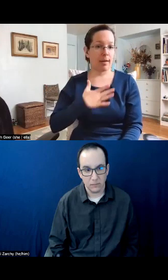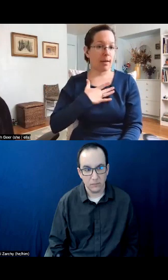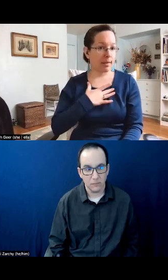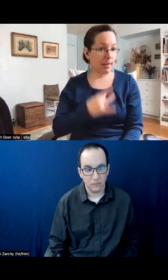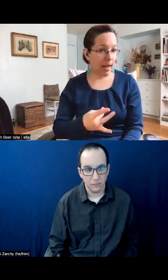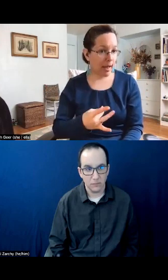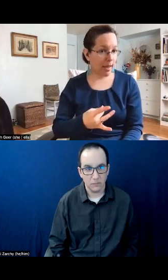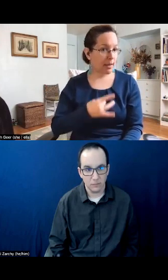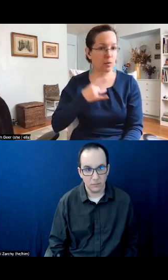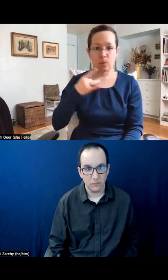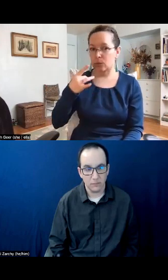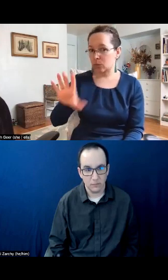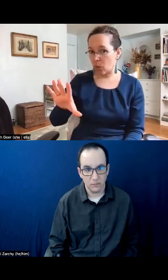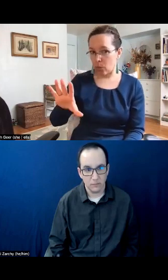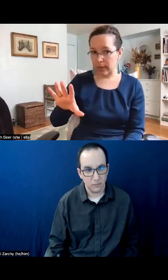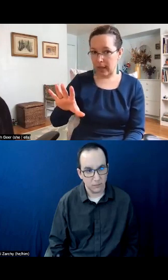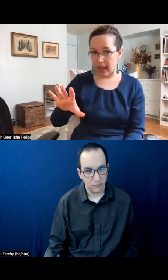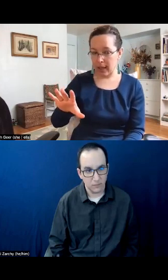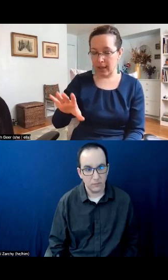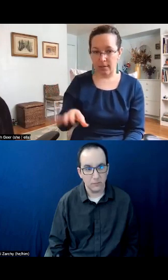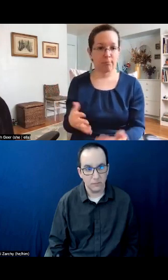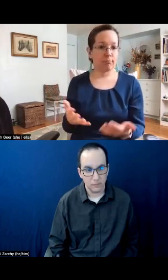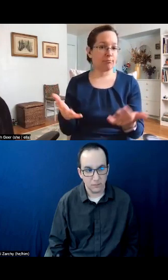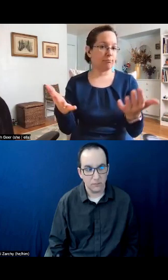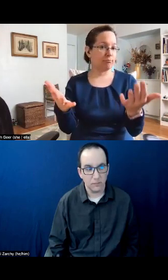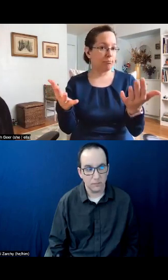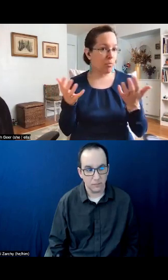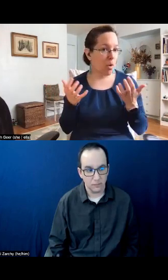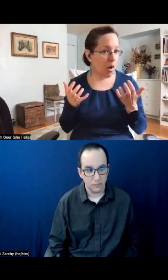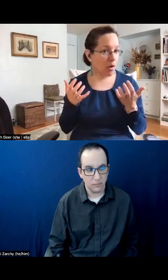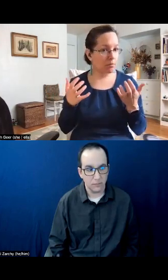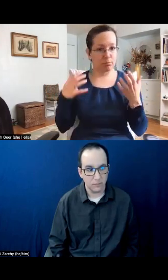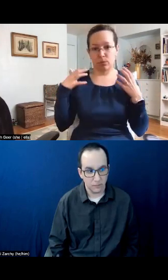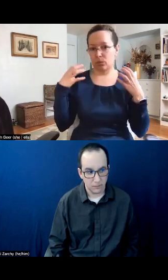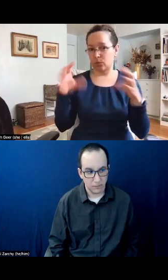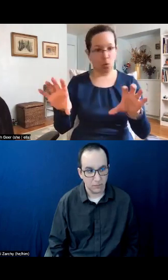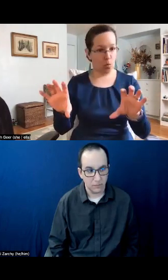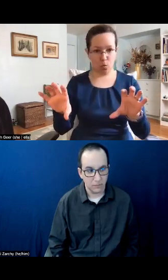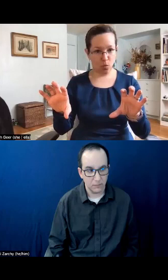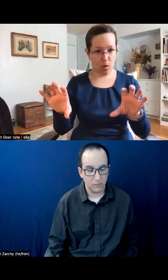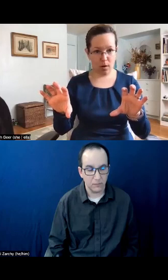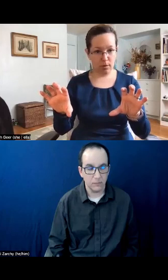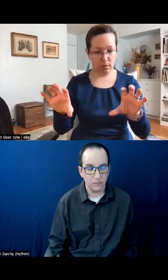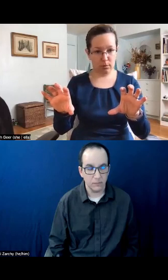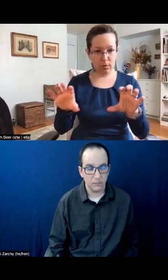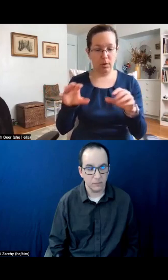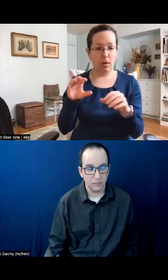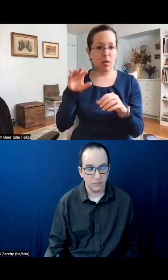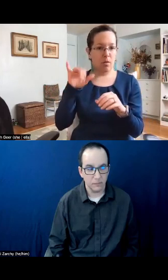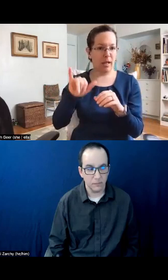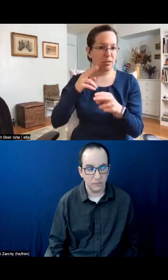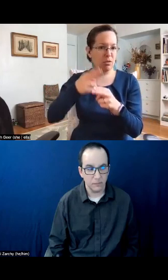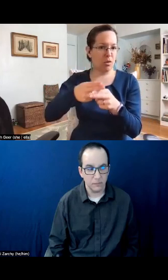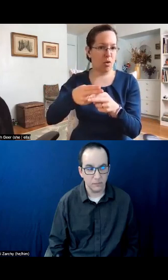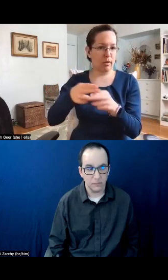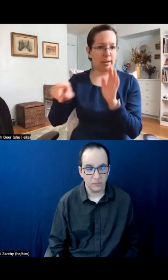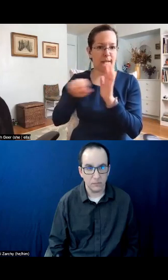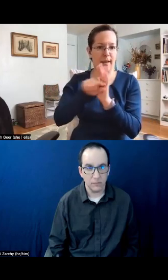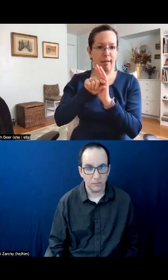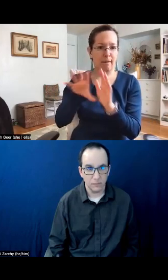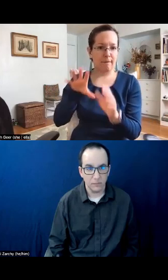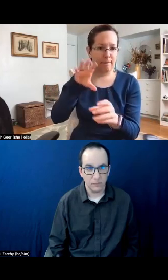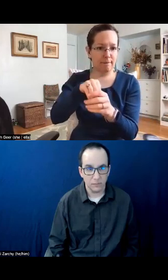negation, we see that the 2 are discrete. To like versus not to like, to want versus to not